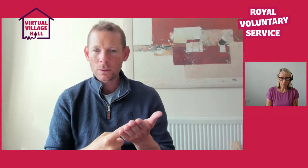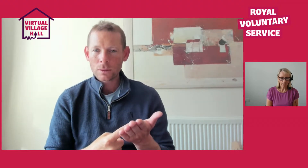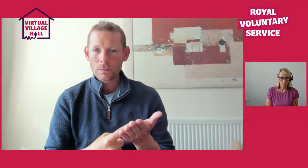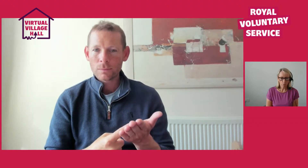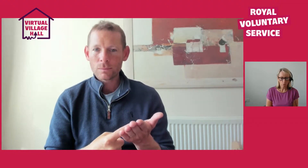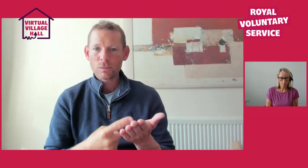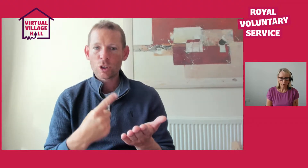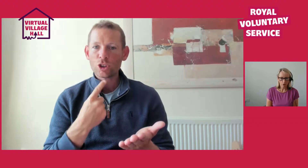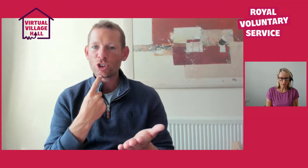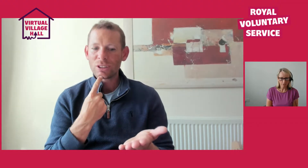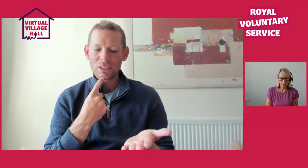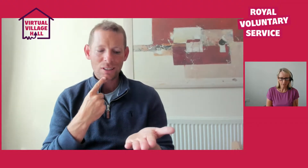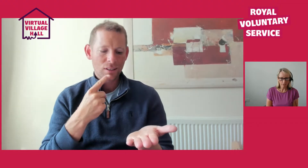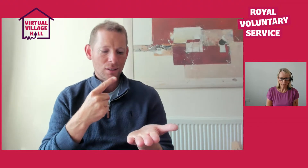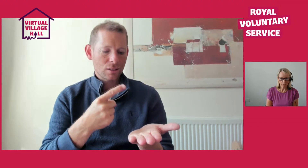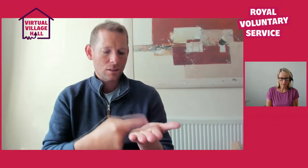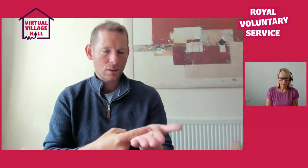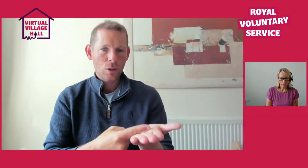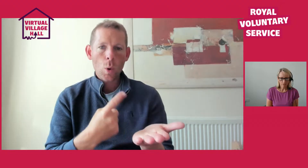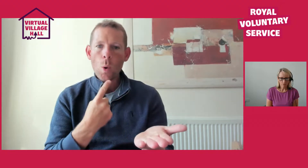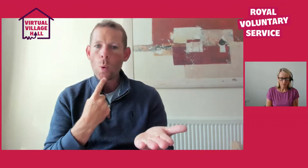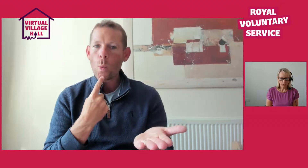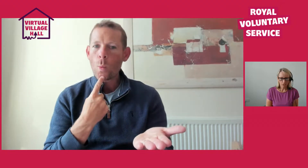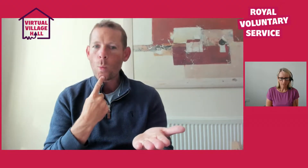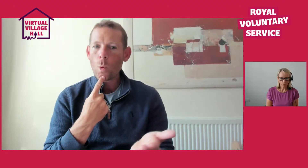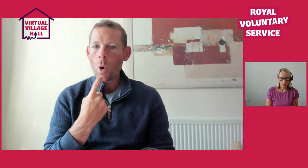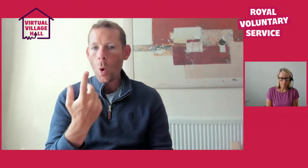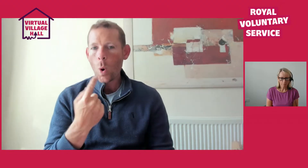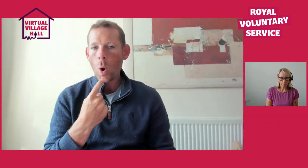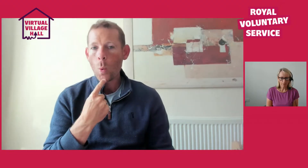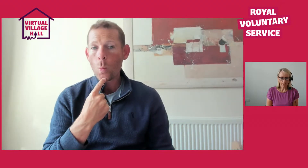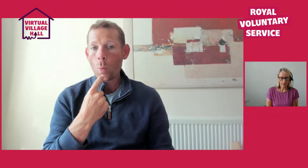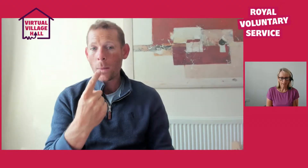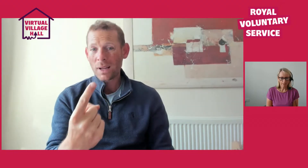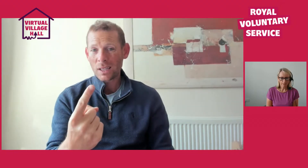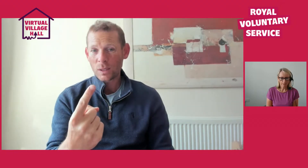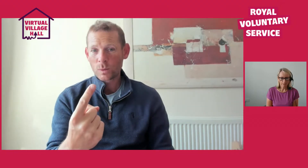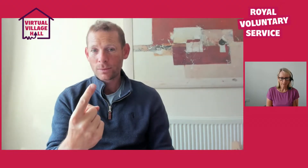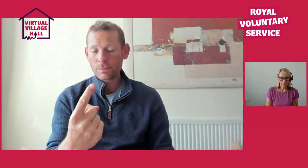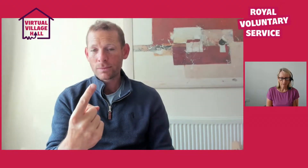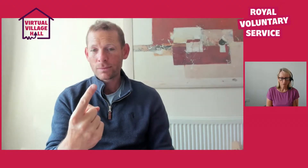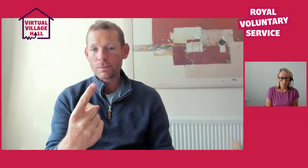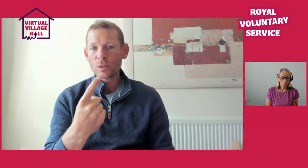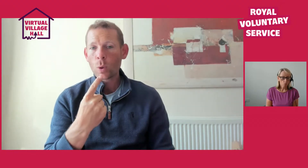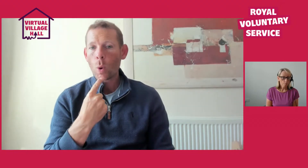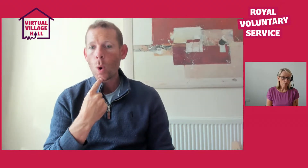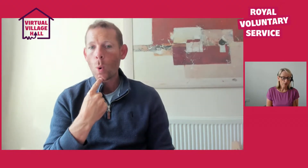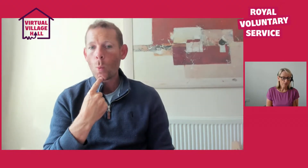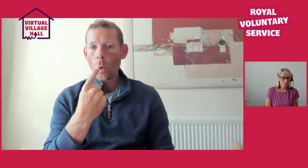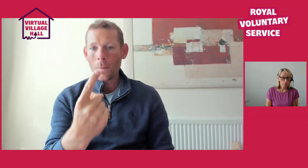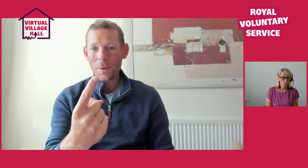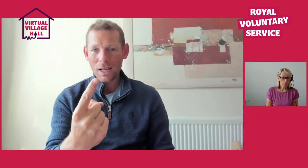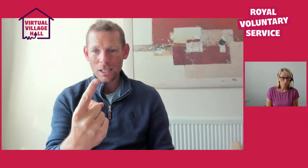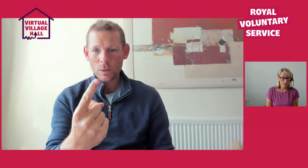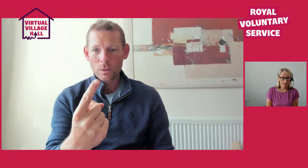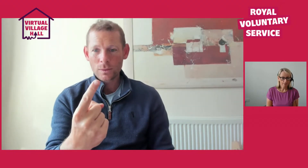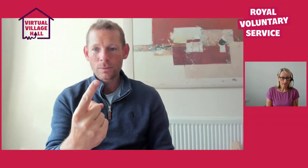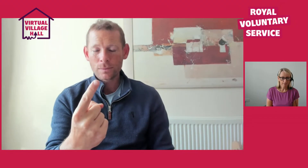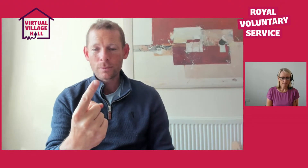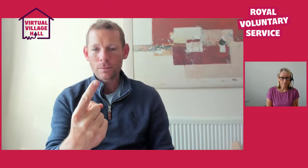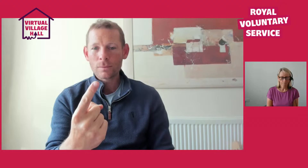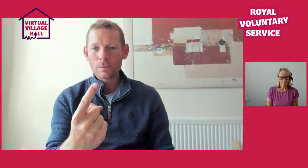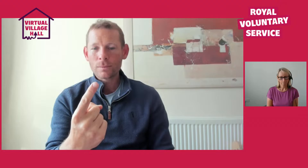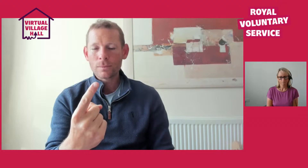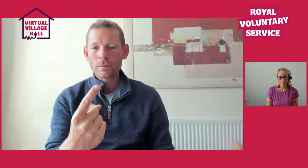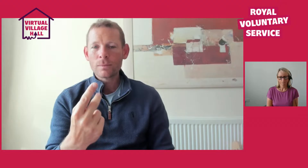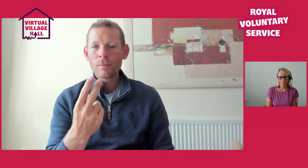we're starting with £1. So it's chin onto the palm of the hand, or £1. It can move outwards like